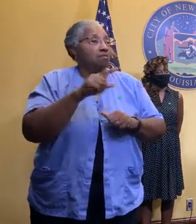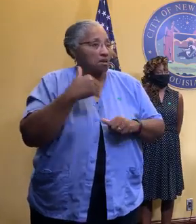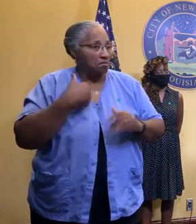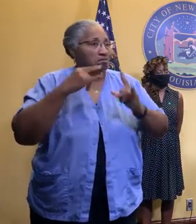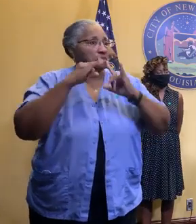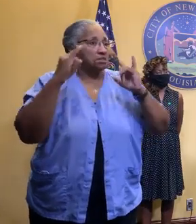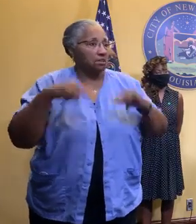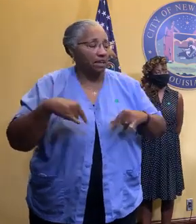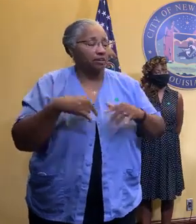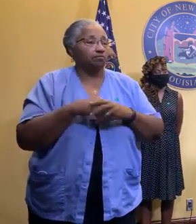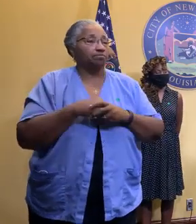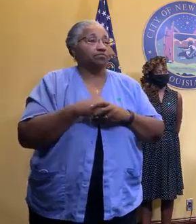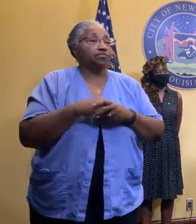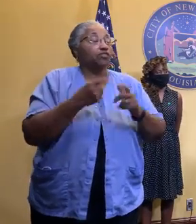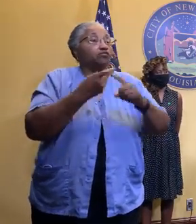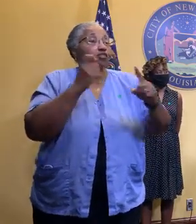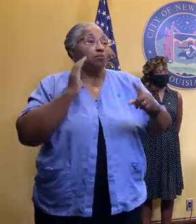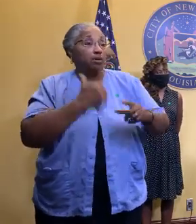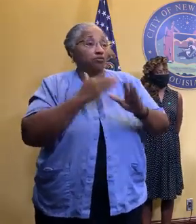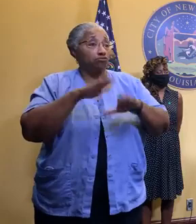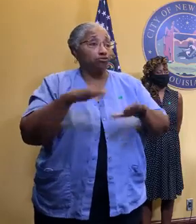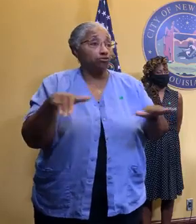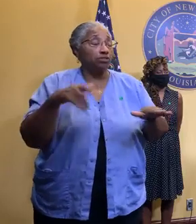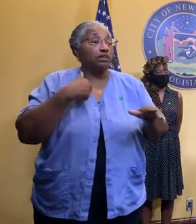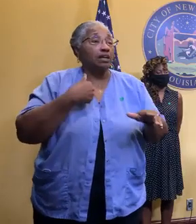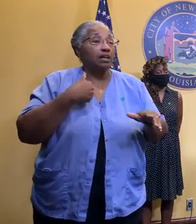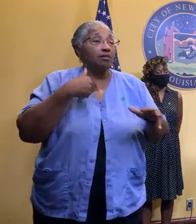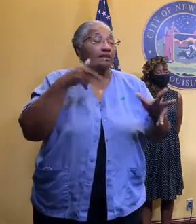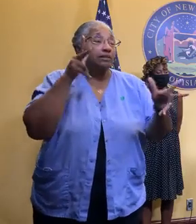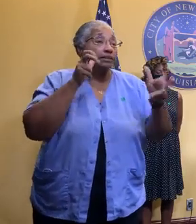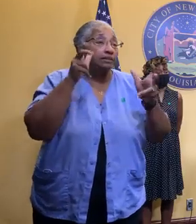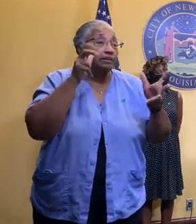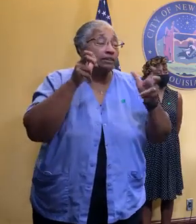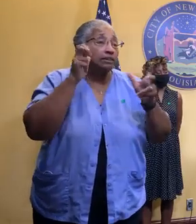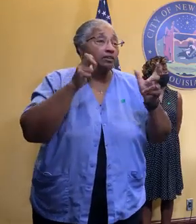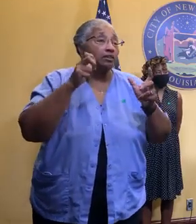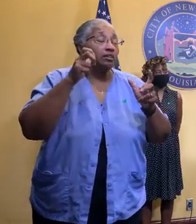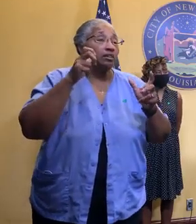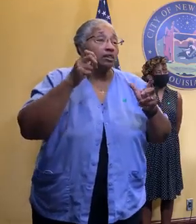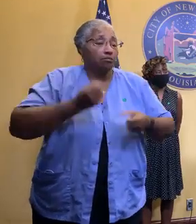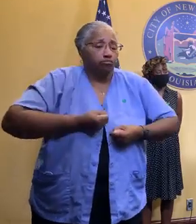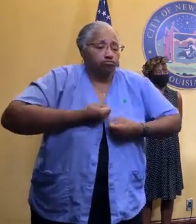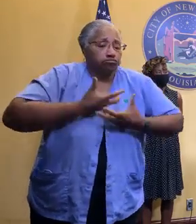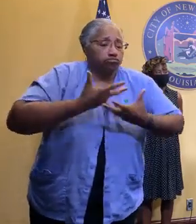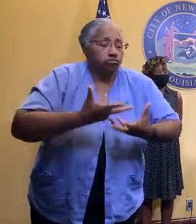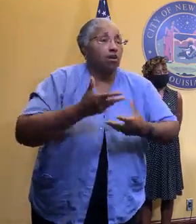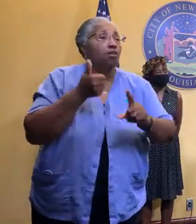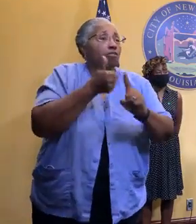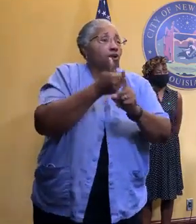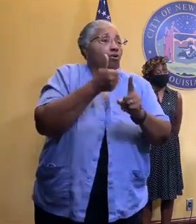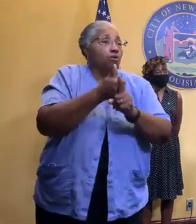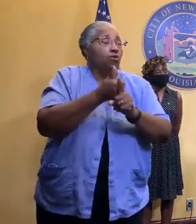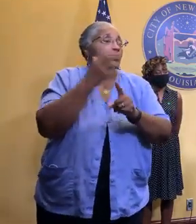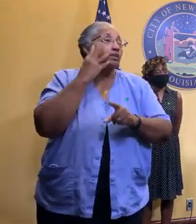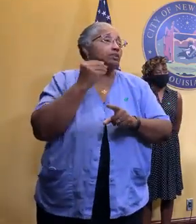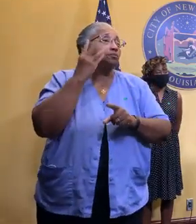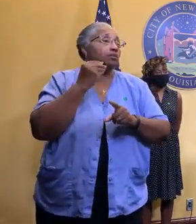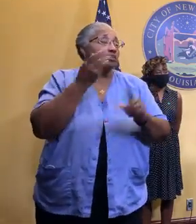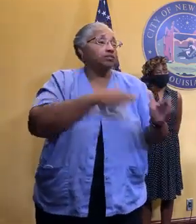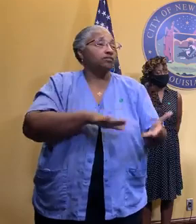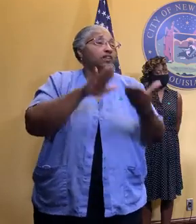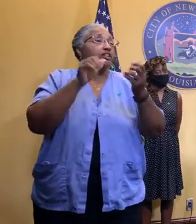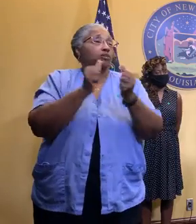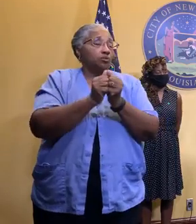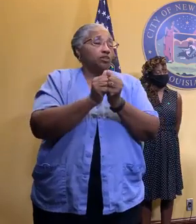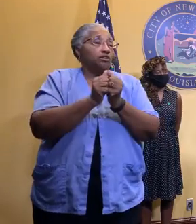their mouths that bubbled up through their own experiences about how they're faced with trauma, that